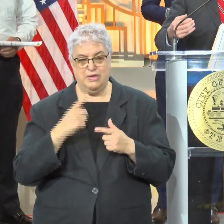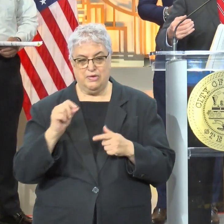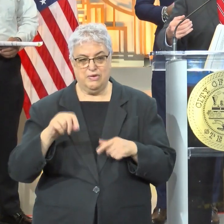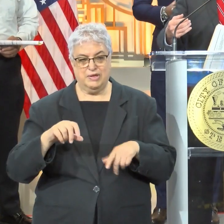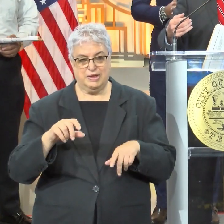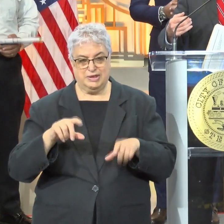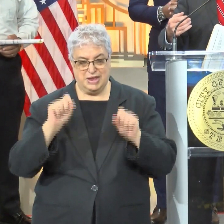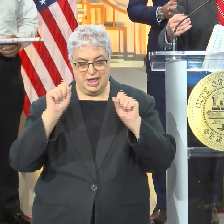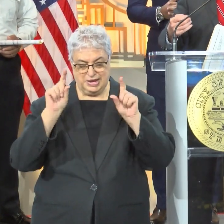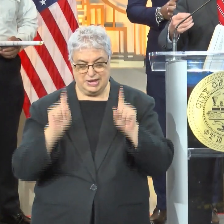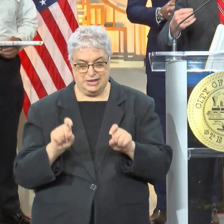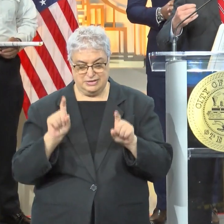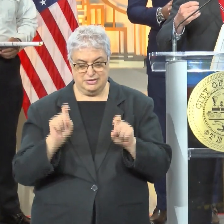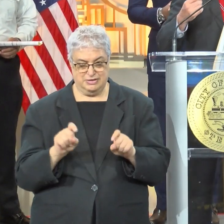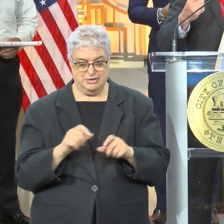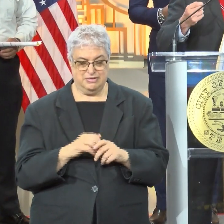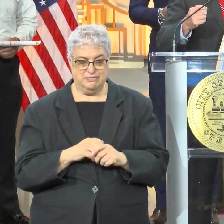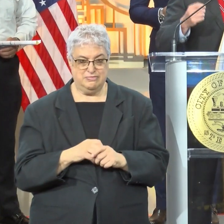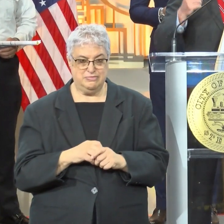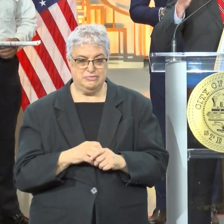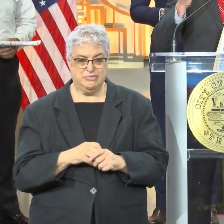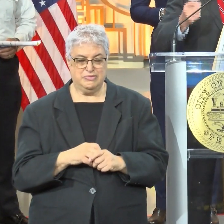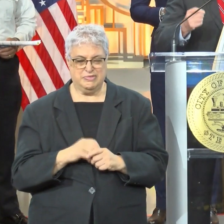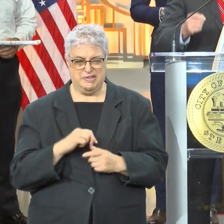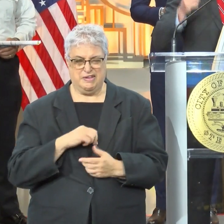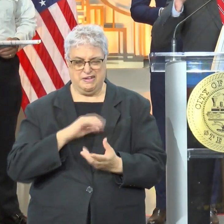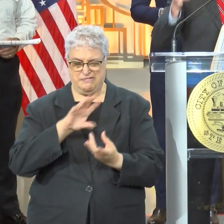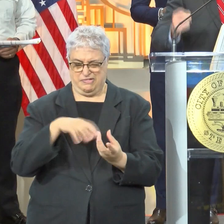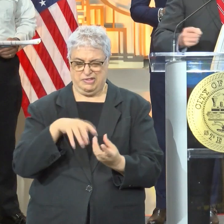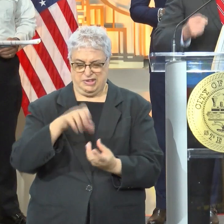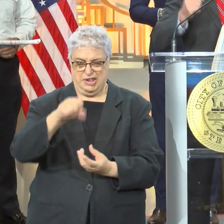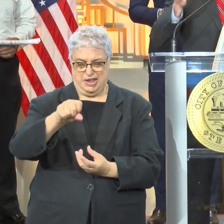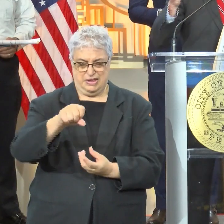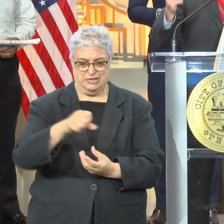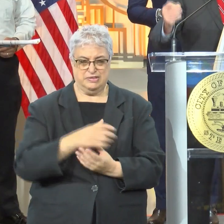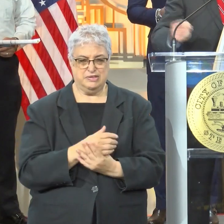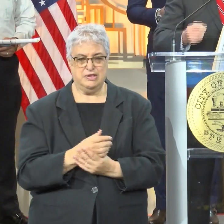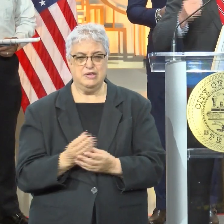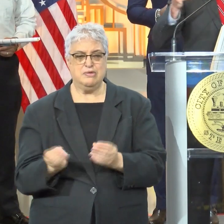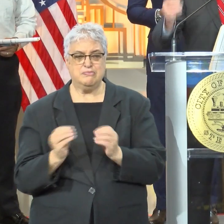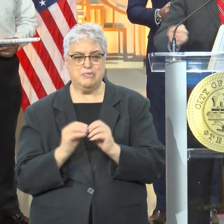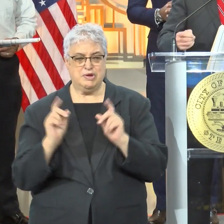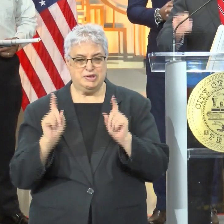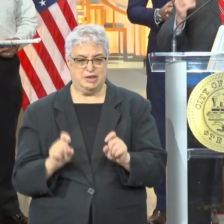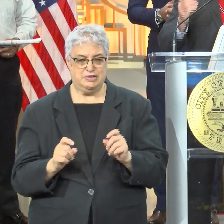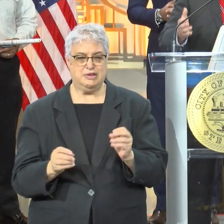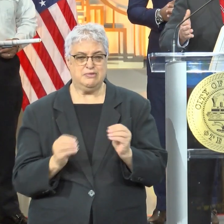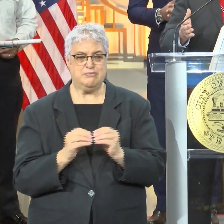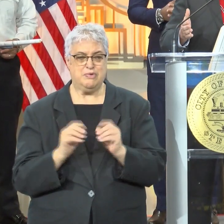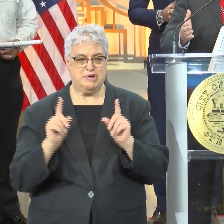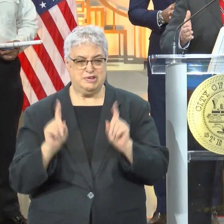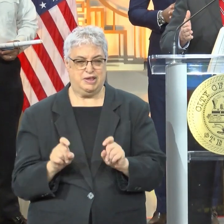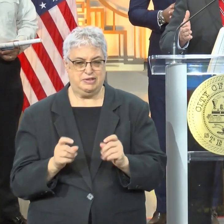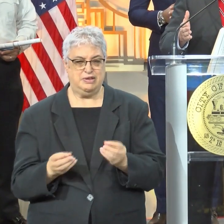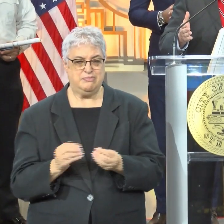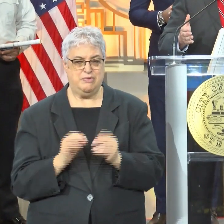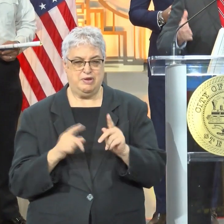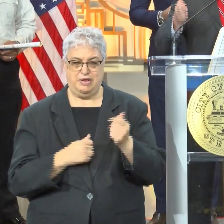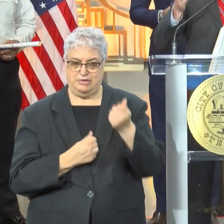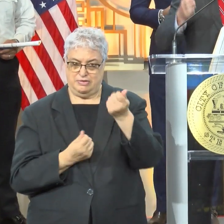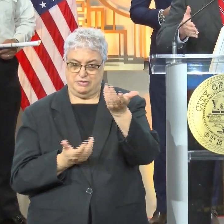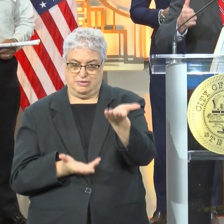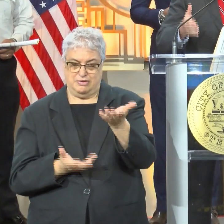get tested again. So it gets a little bit confusing, but the bottom line is more testing, more testing, more testing. We have tremendous capacity to